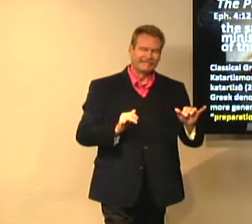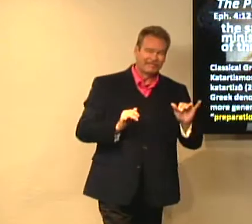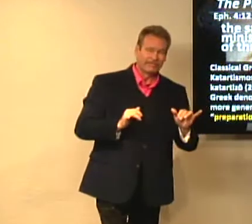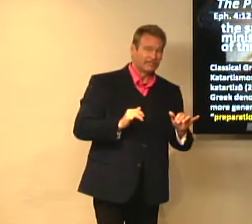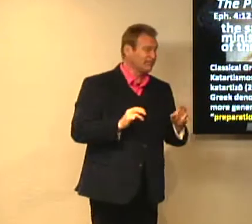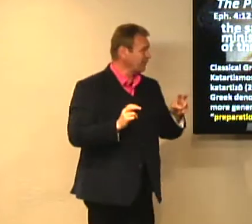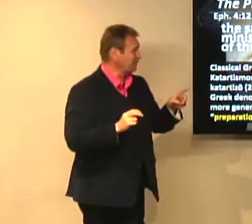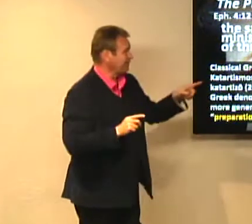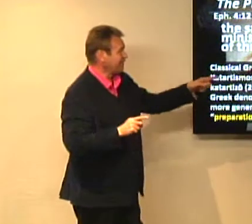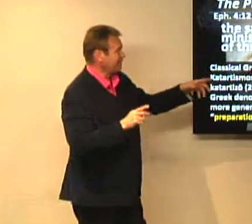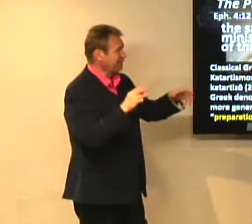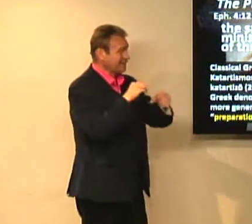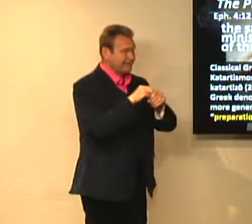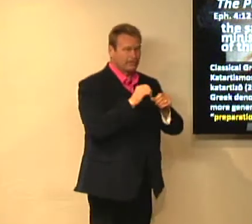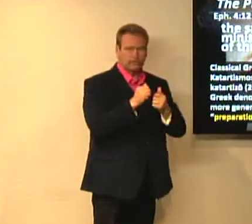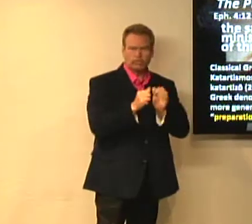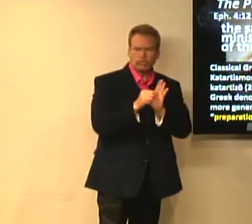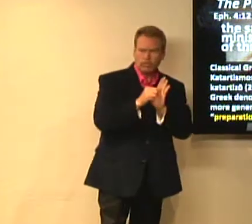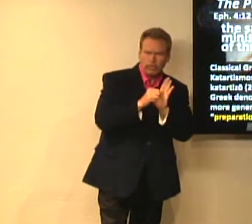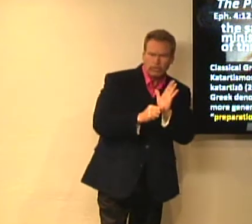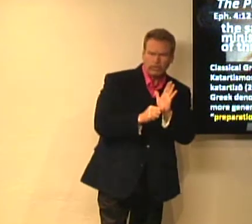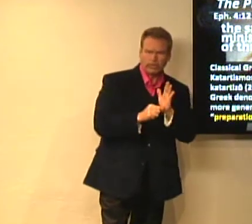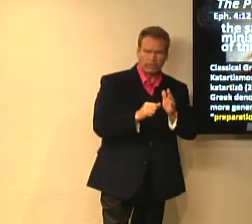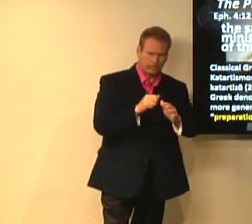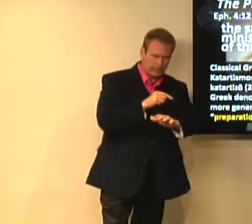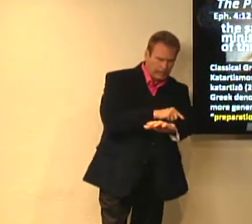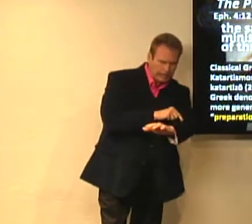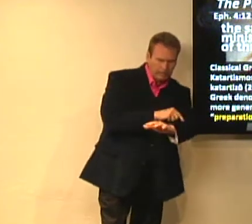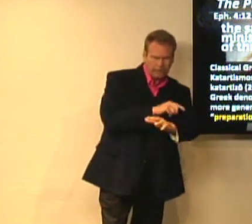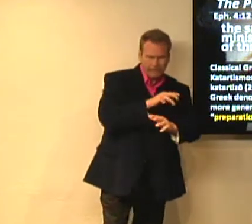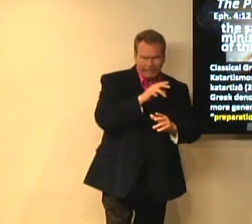That's a good use of this word. So like in surgery,